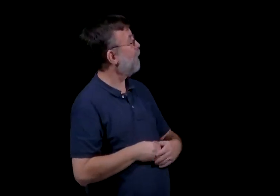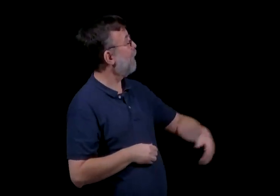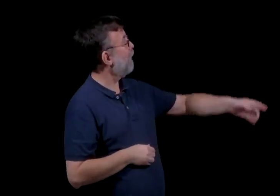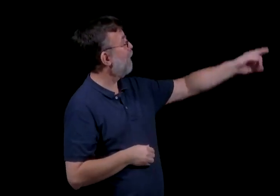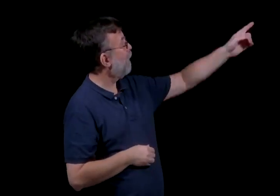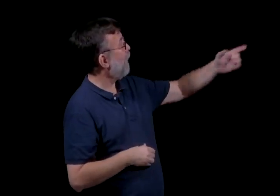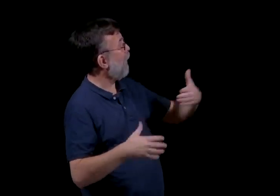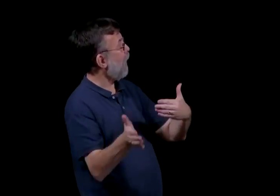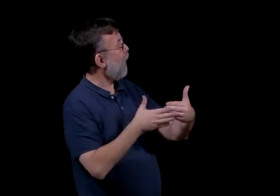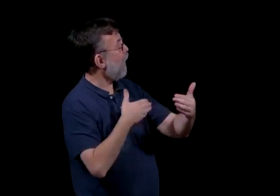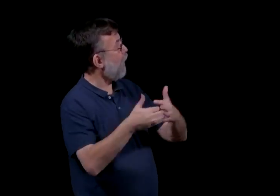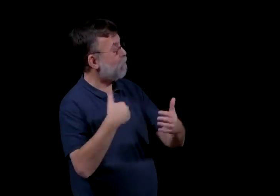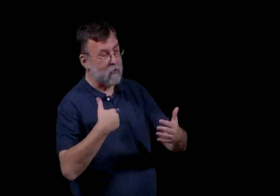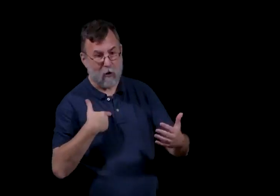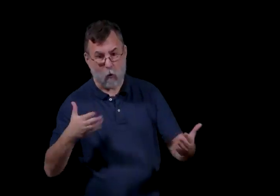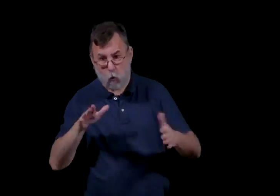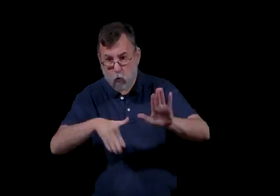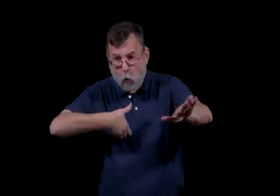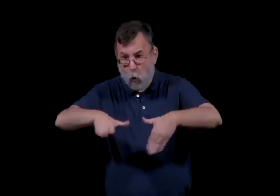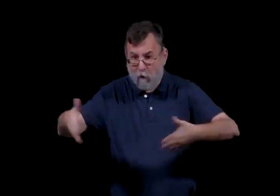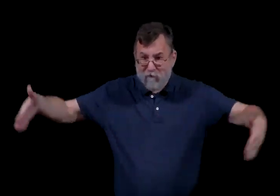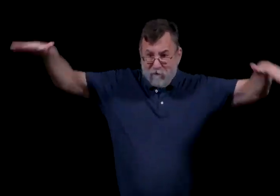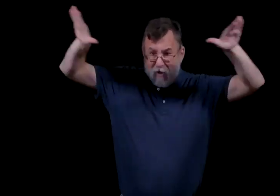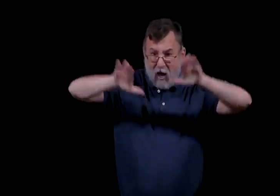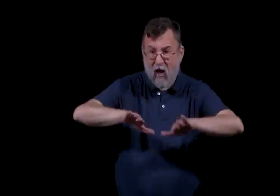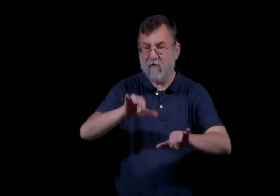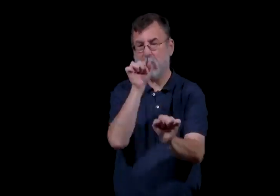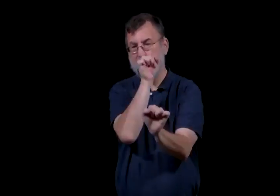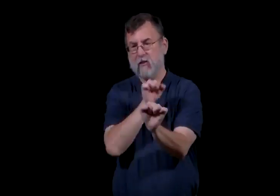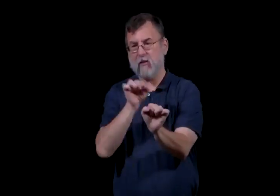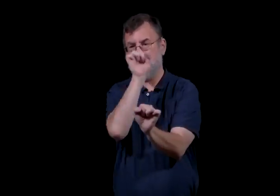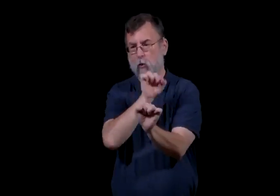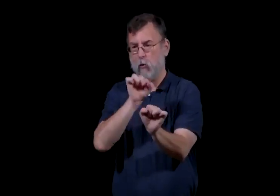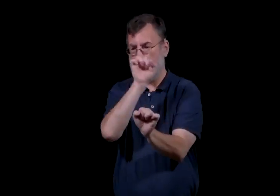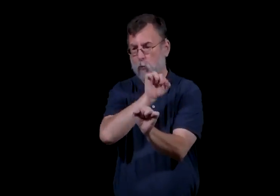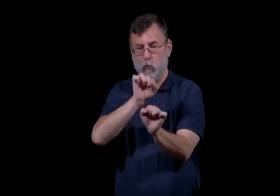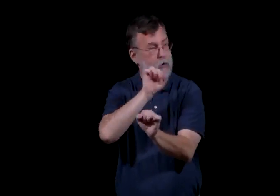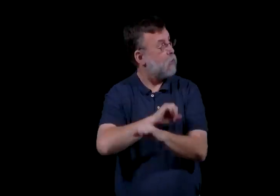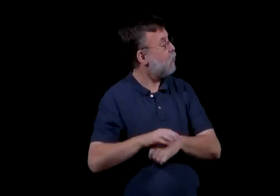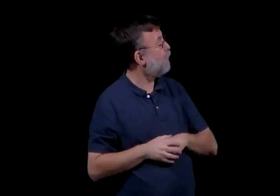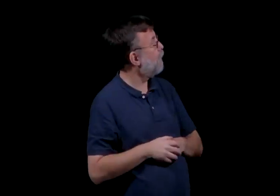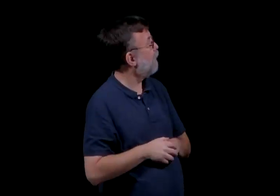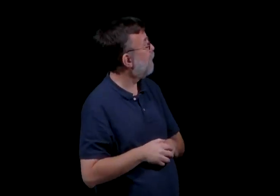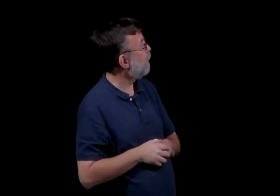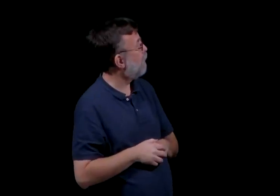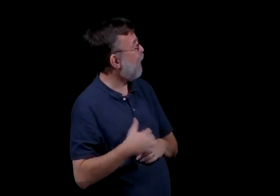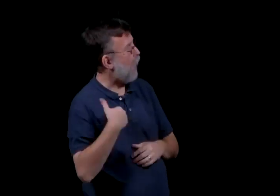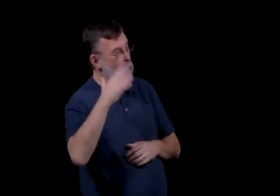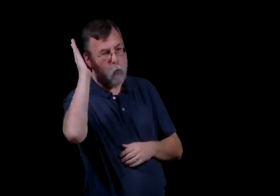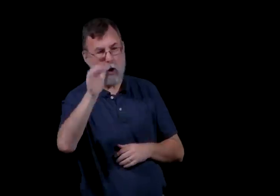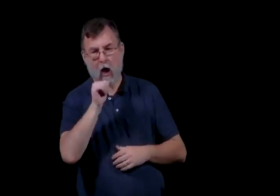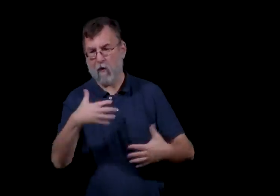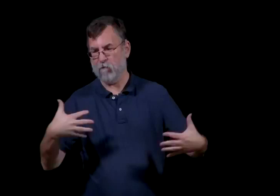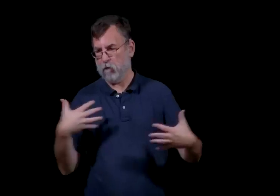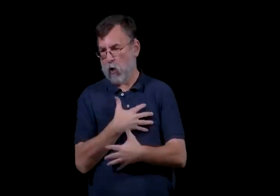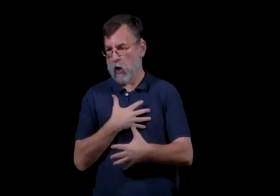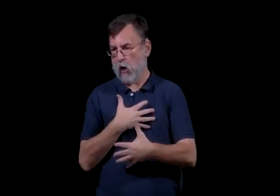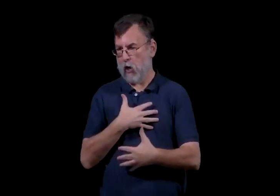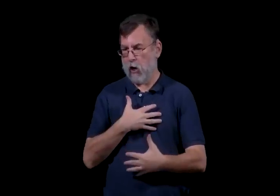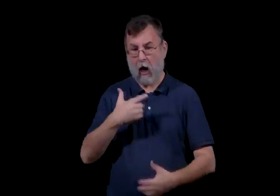because he is good. Even though I walk through the valley of mosquitoes, I will not